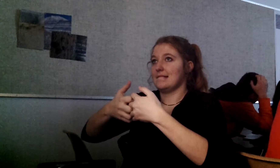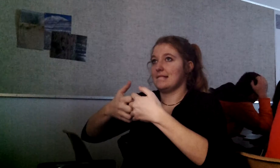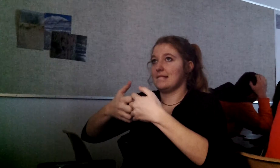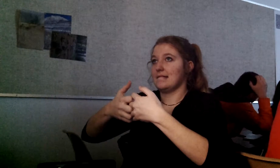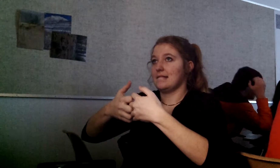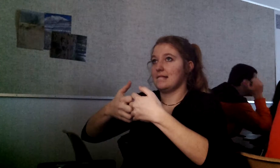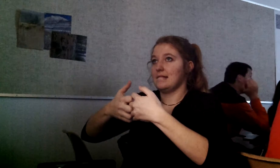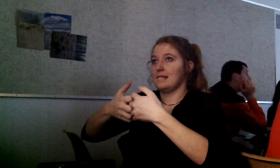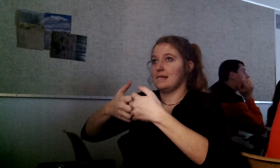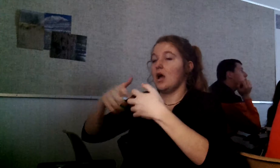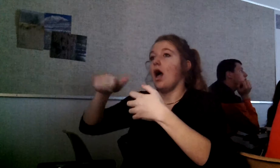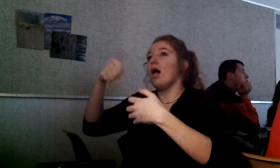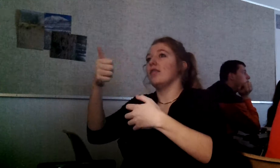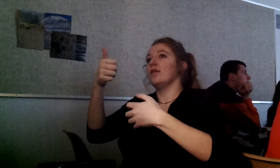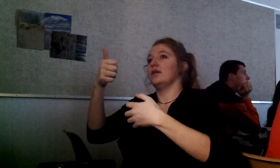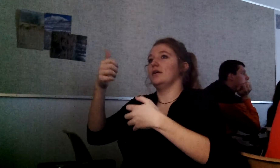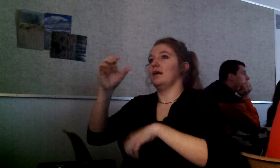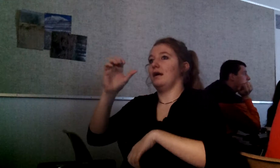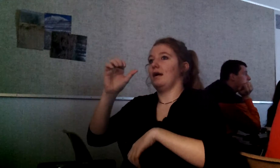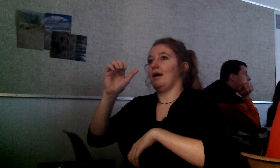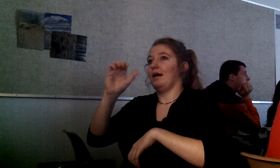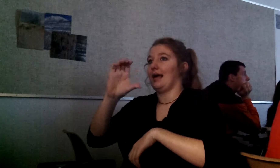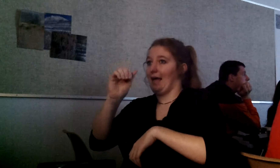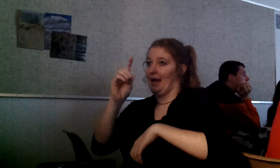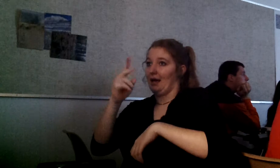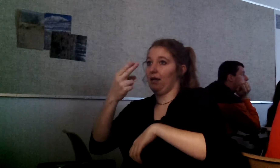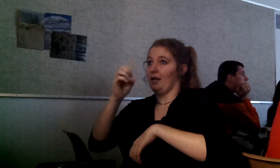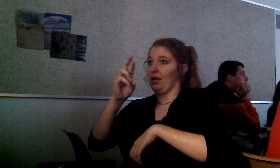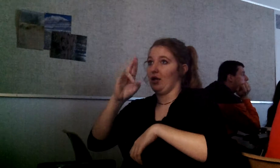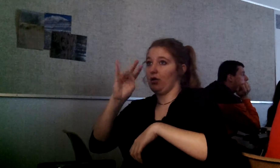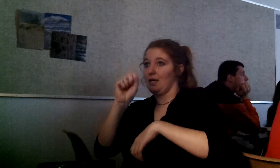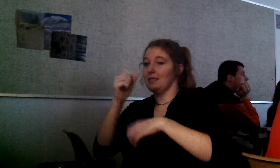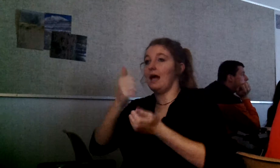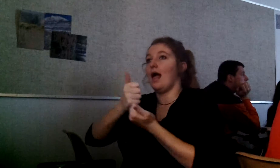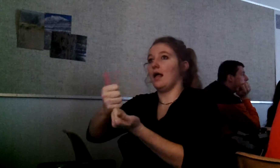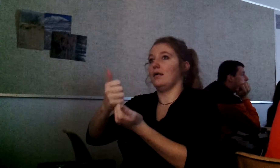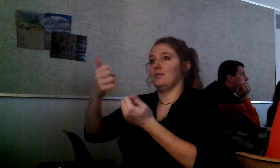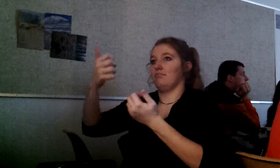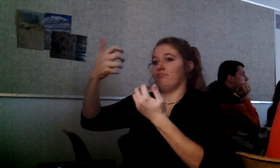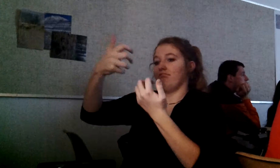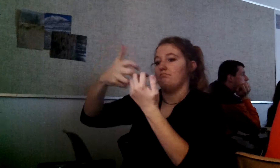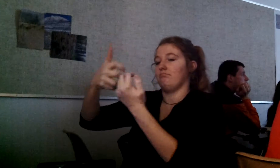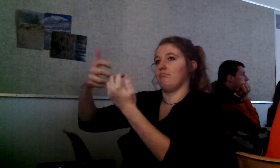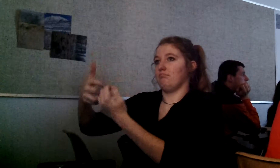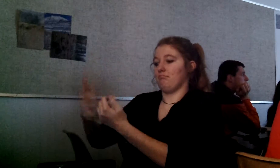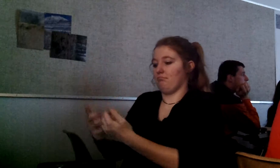sides of the junction into contact, creating a stable junctional zone of uniform width around the cell's entire